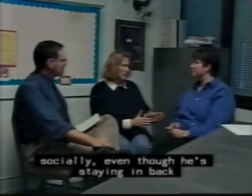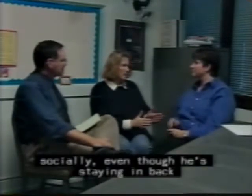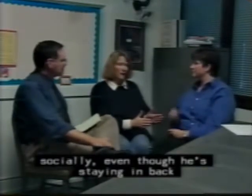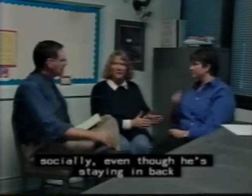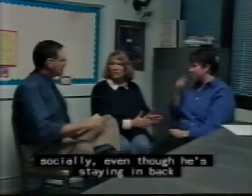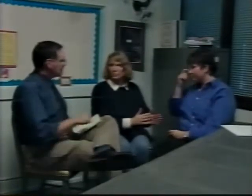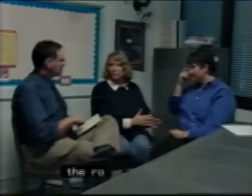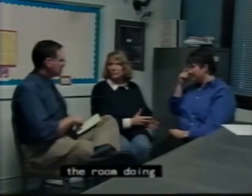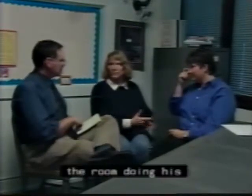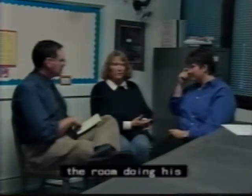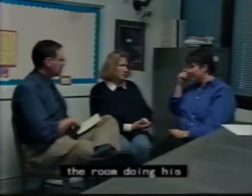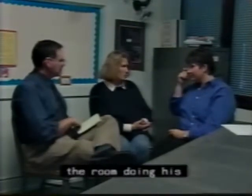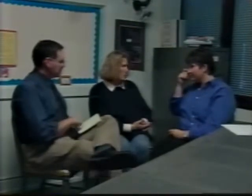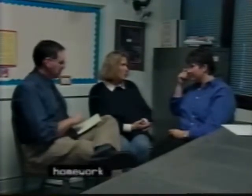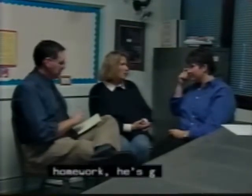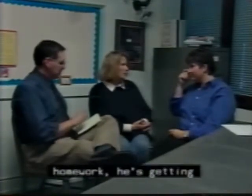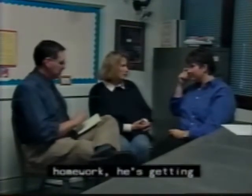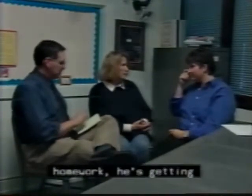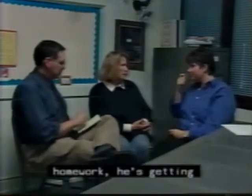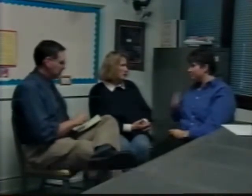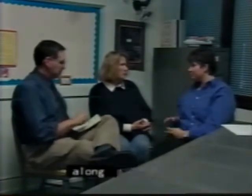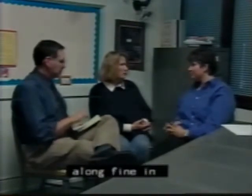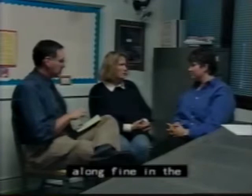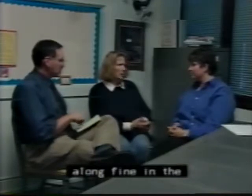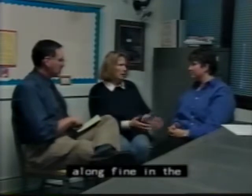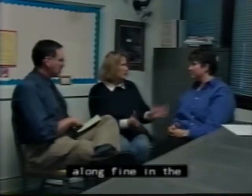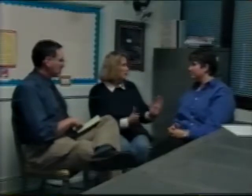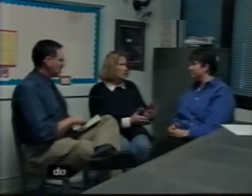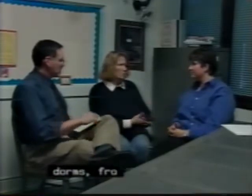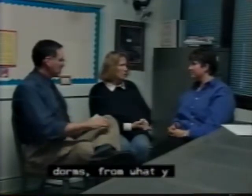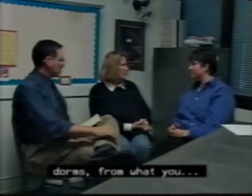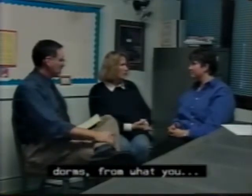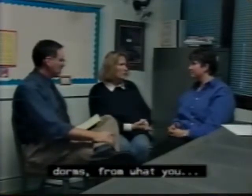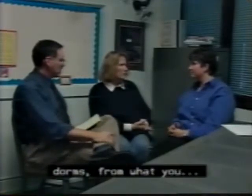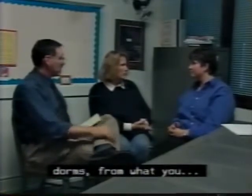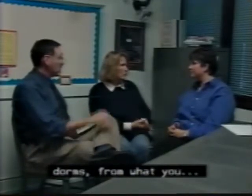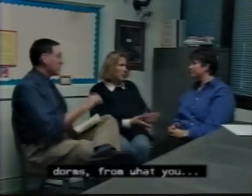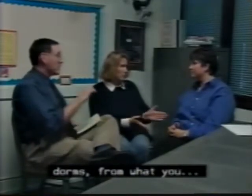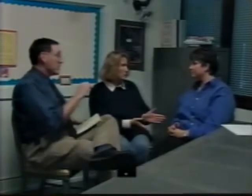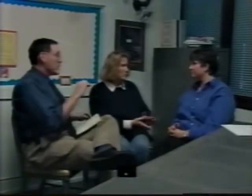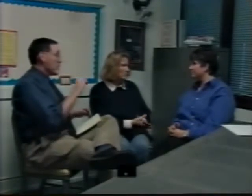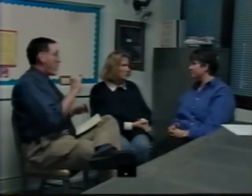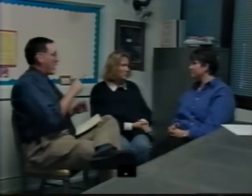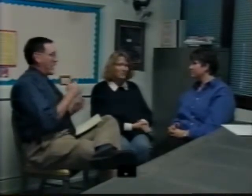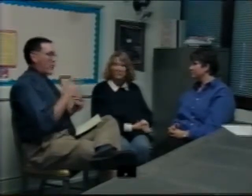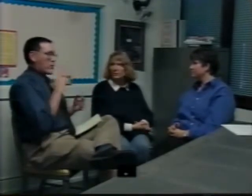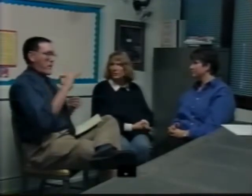staying back in the room doing his homework, he's getting along fine in the dorm, though, from what you know.